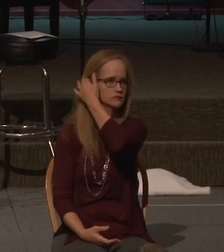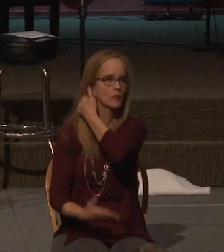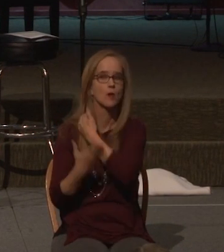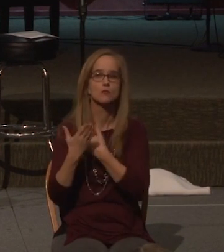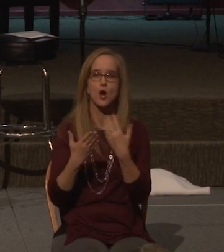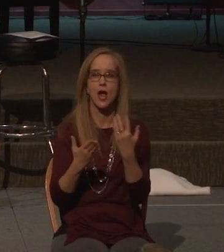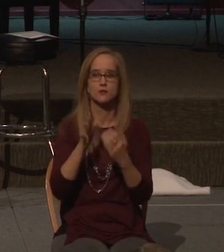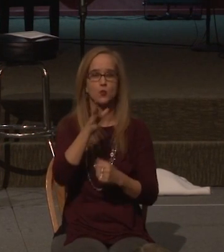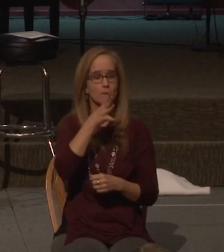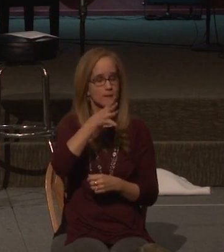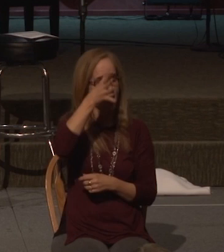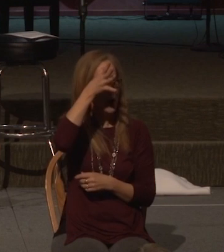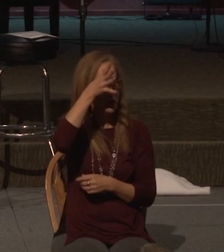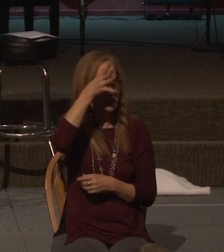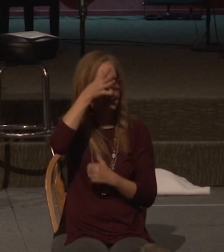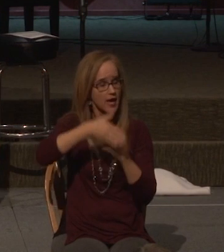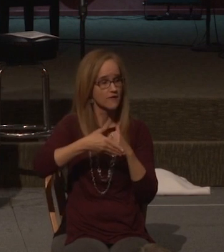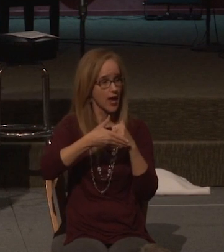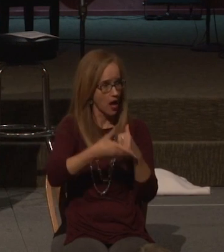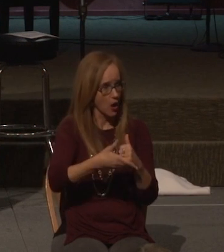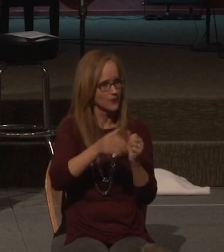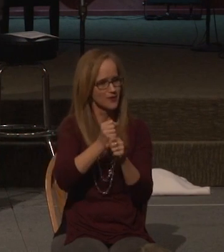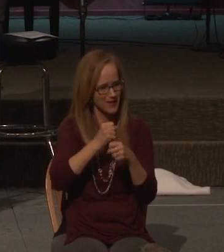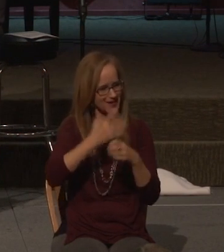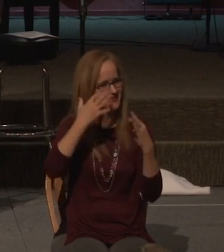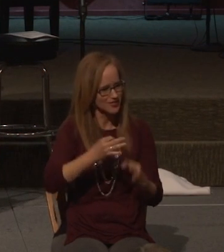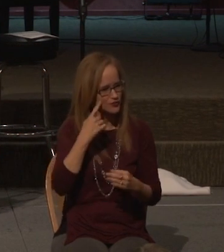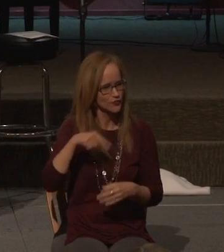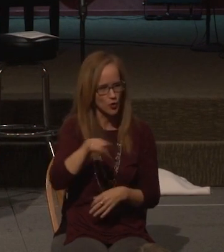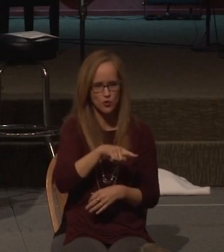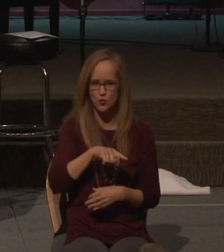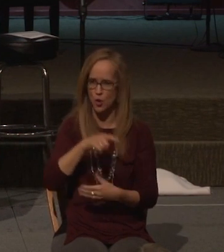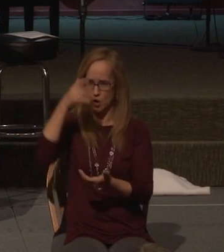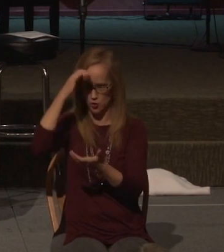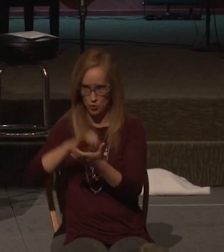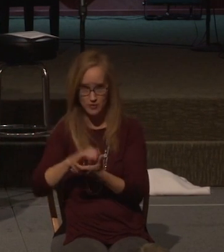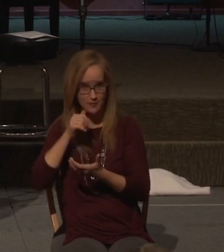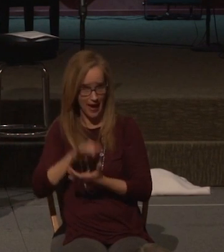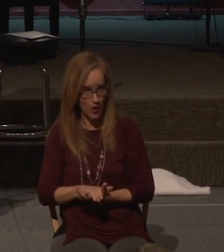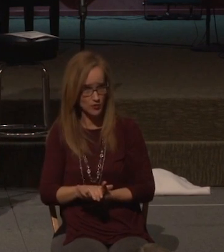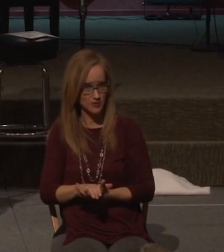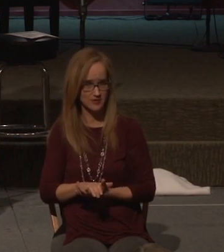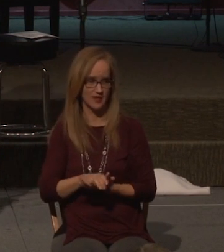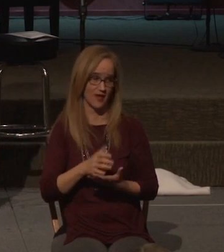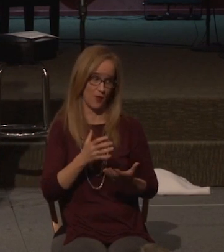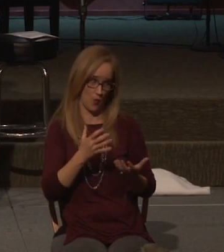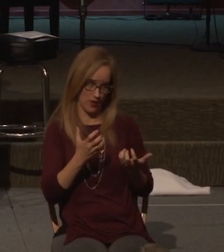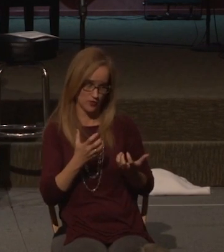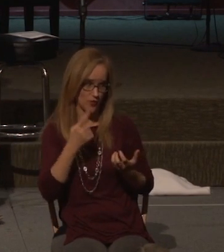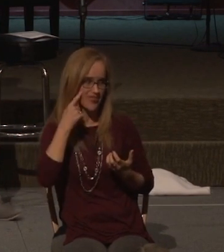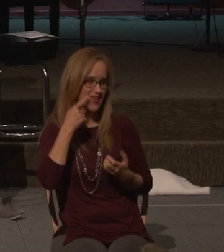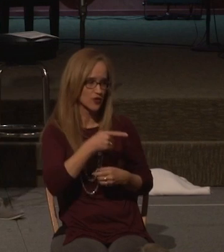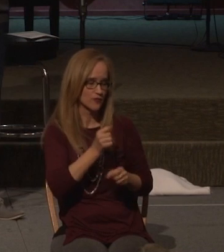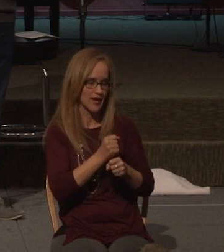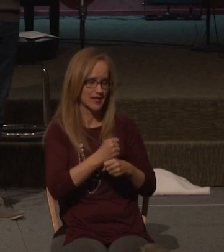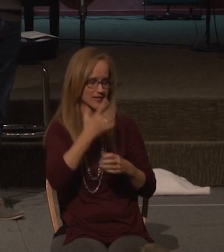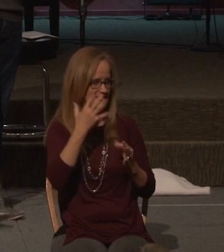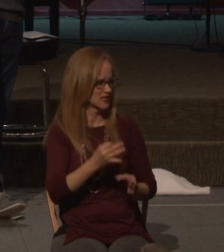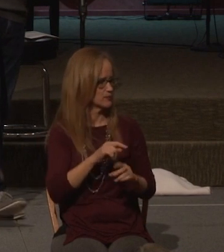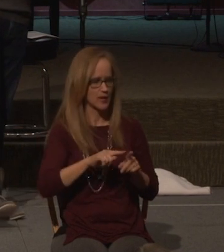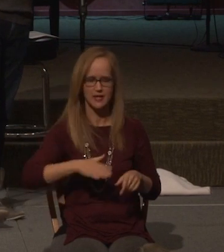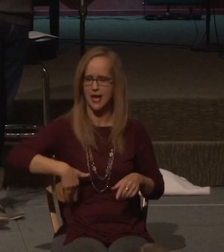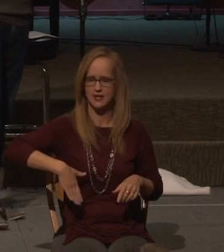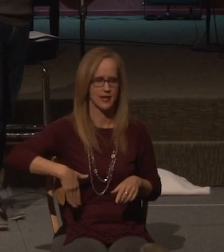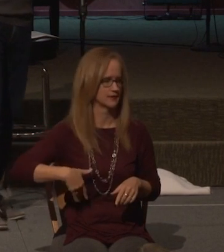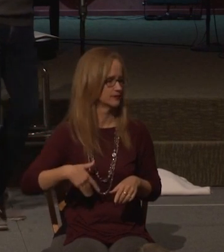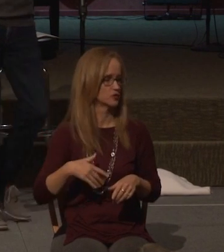Perhaps your parents have helped make a decision for you. Perhaps your spouse likes to think that you made a decision, but you have not. And so here's